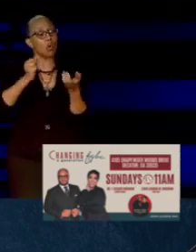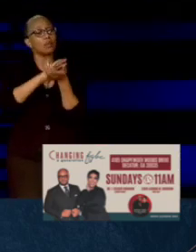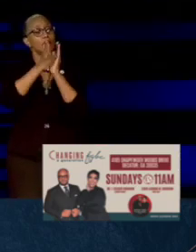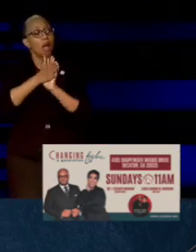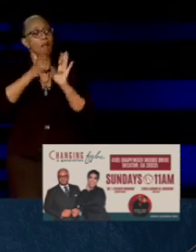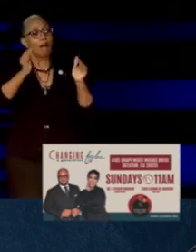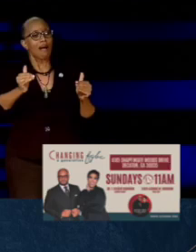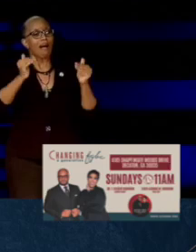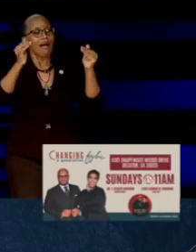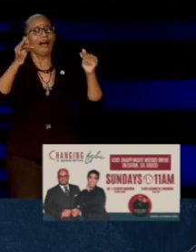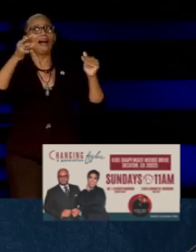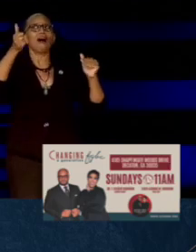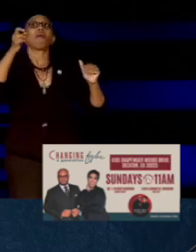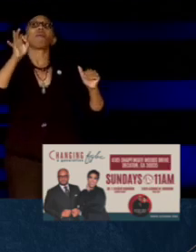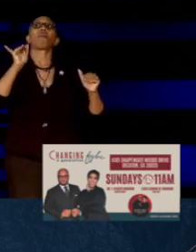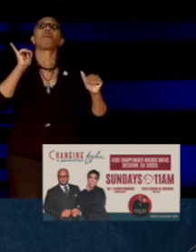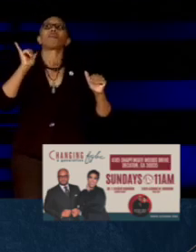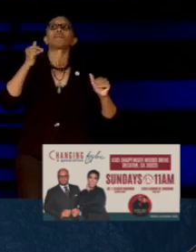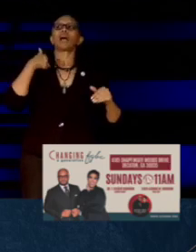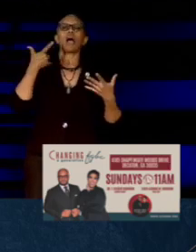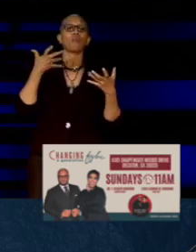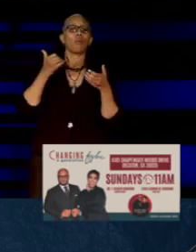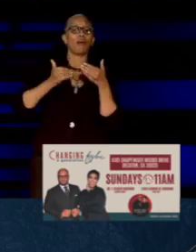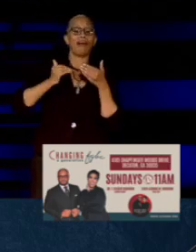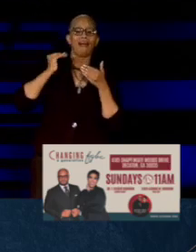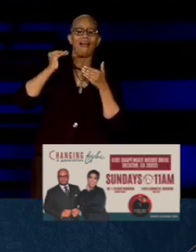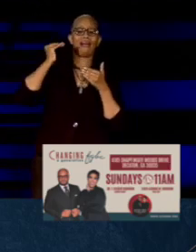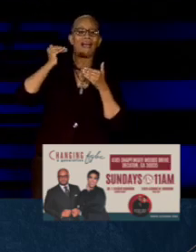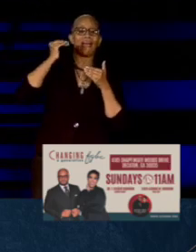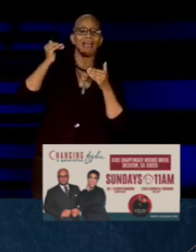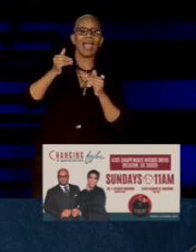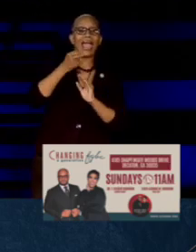hired again? I'm saying, watch it here. I did not say